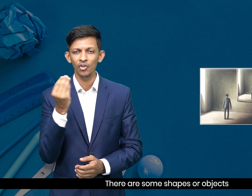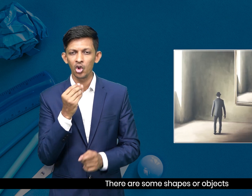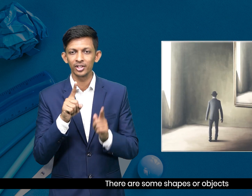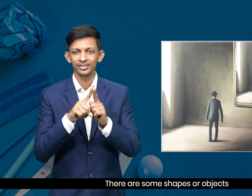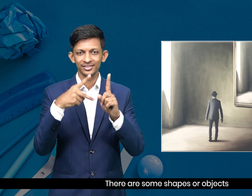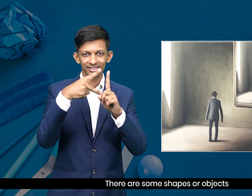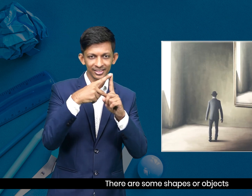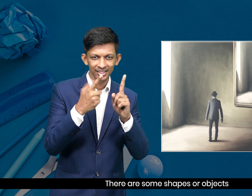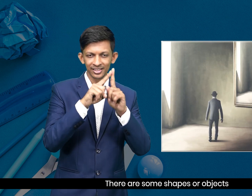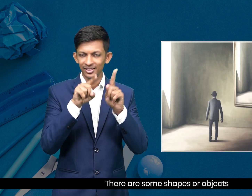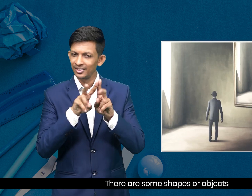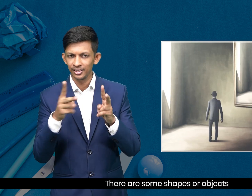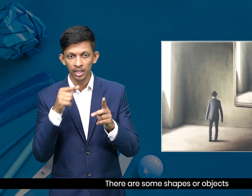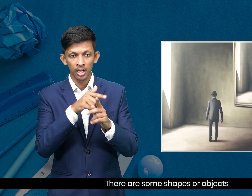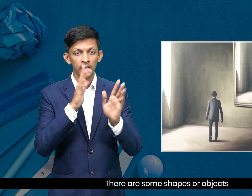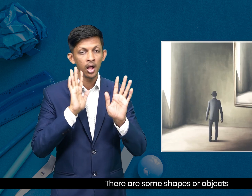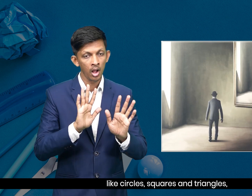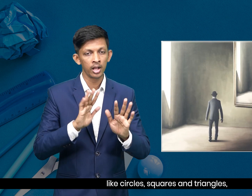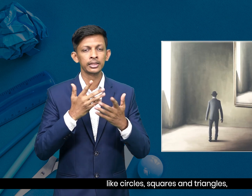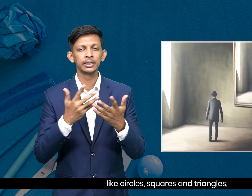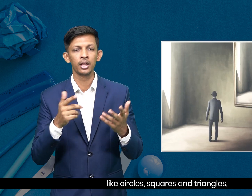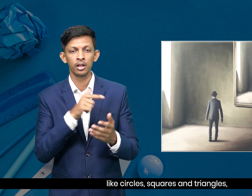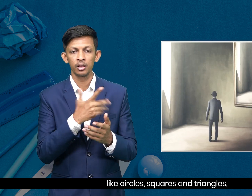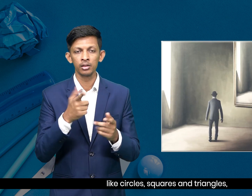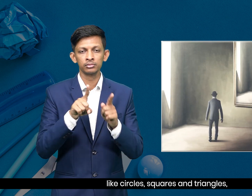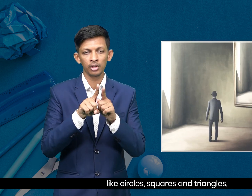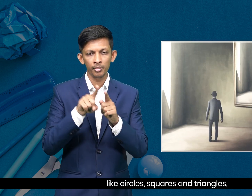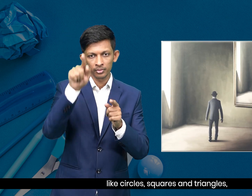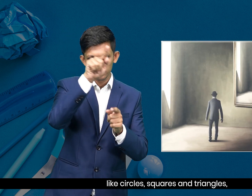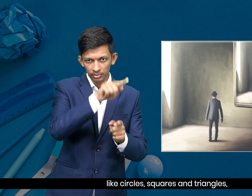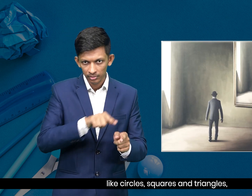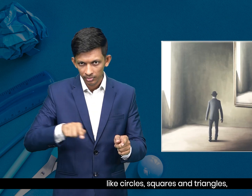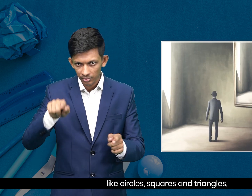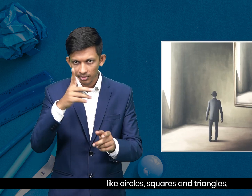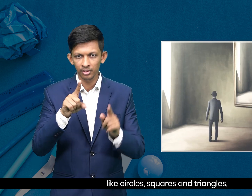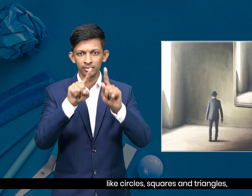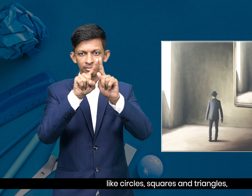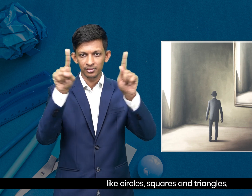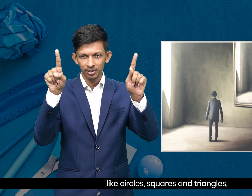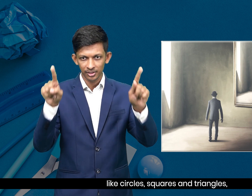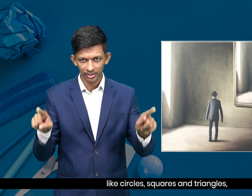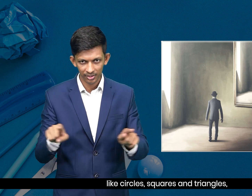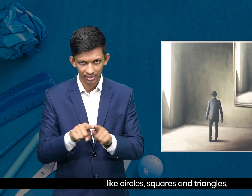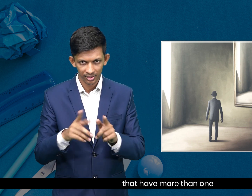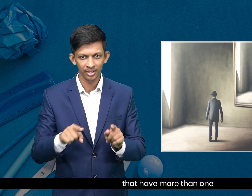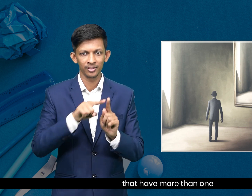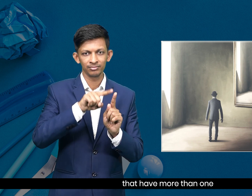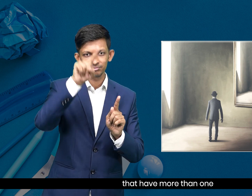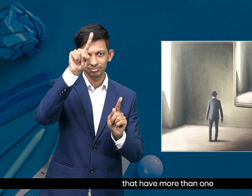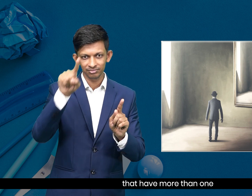There are some shapes or objects like circles, squares, and triangles that have more than one line